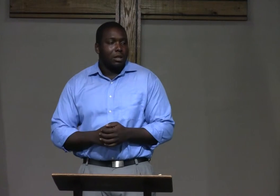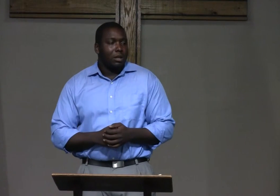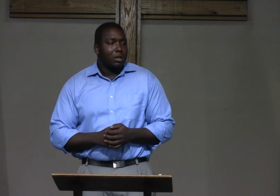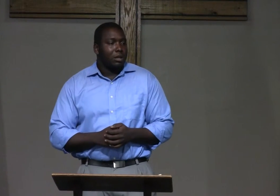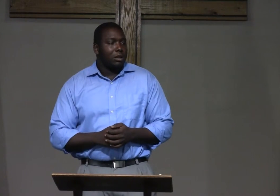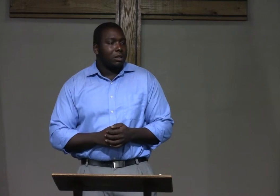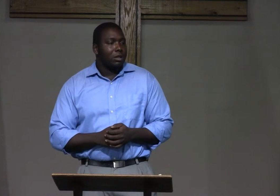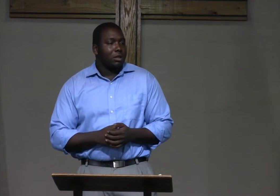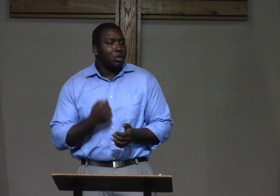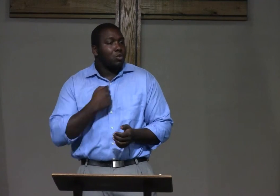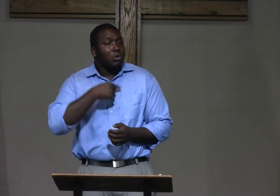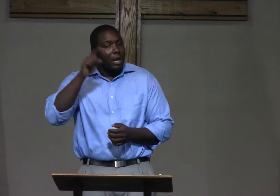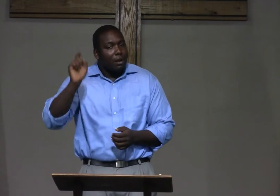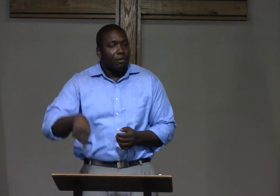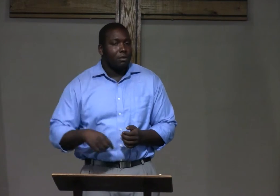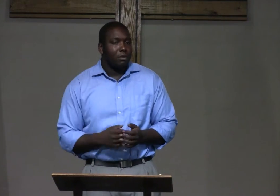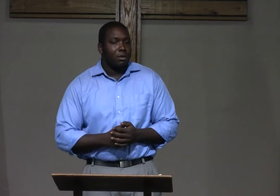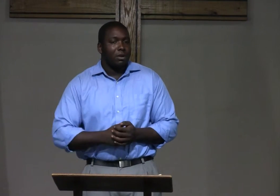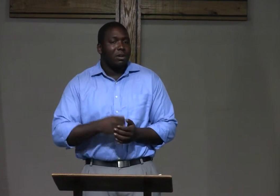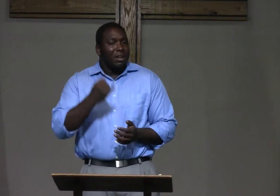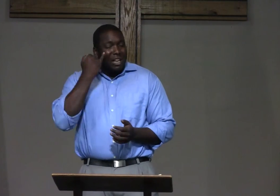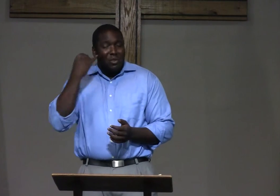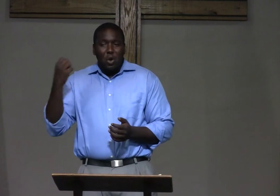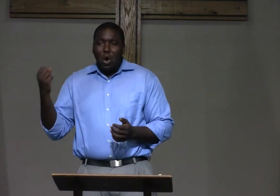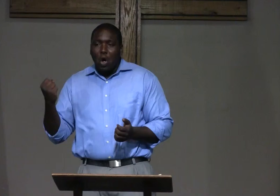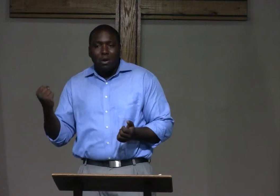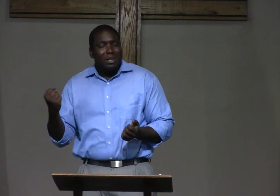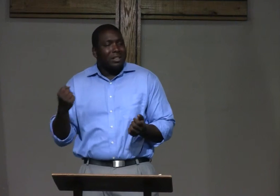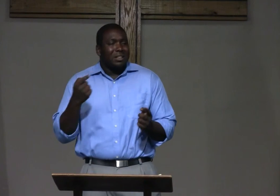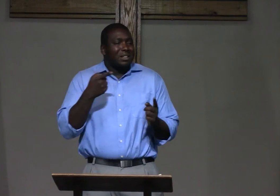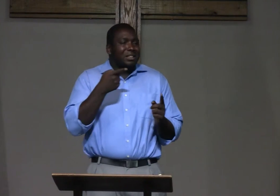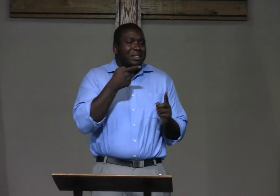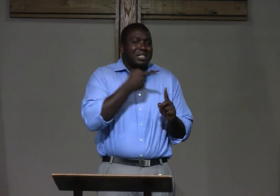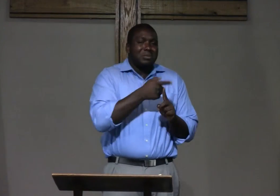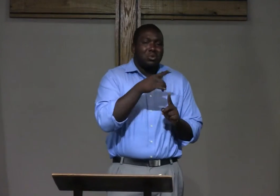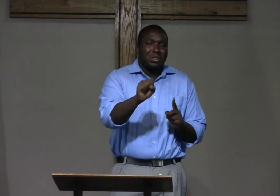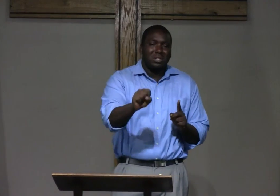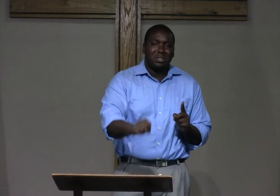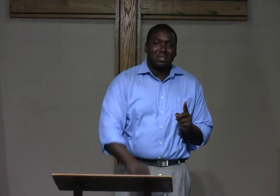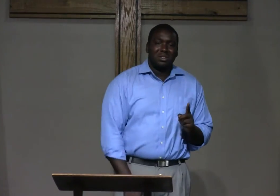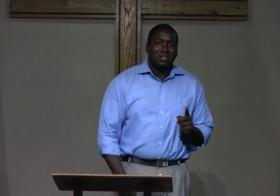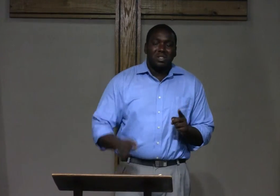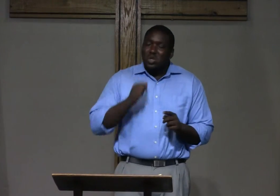Christians are the only people who can. We are the ones with that opportunity.